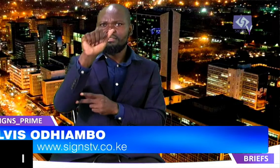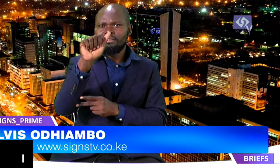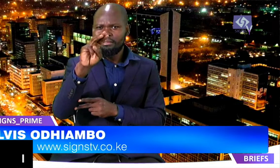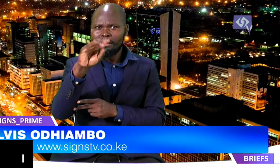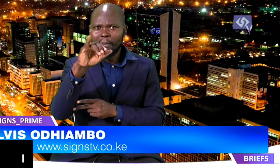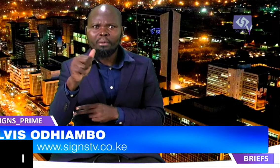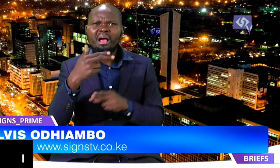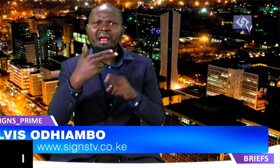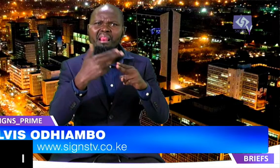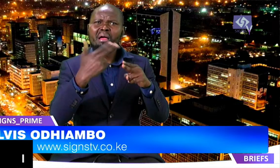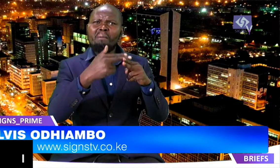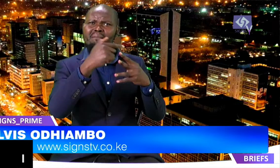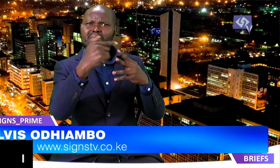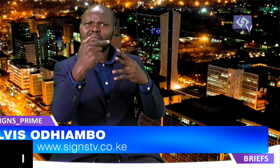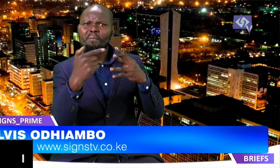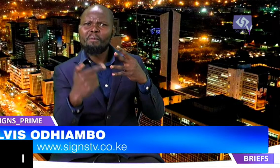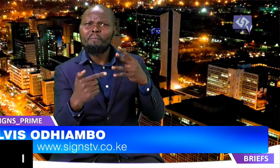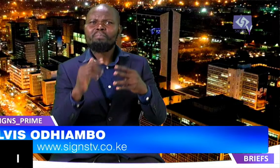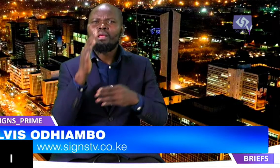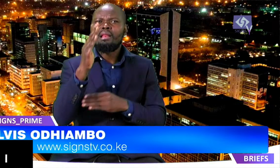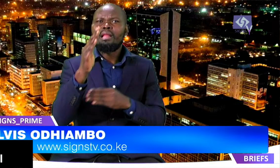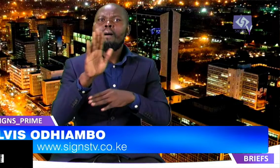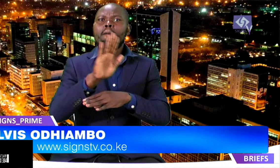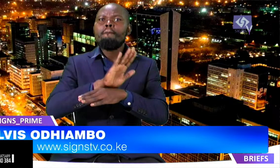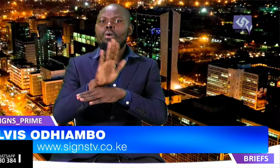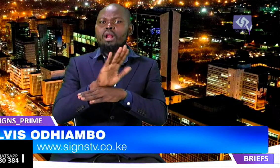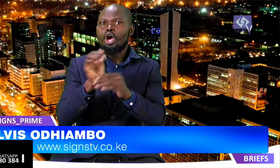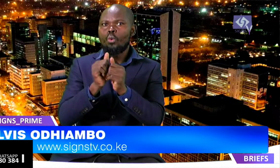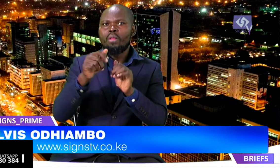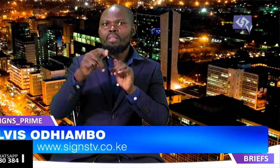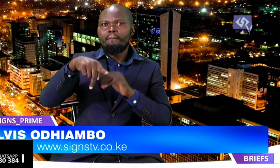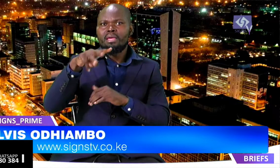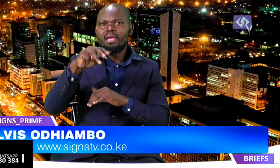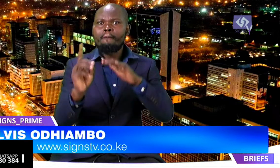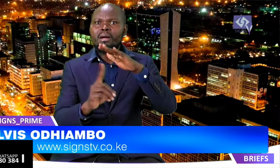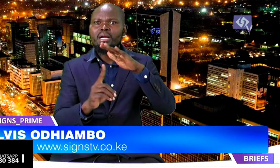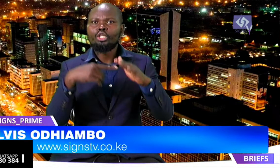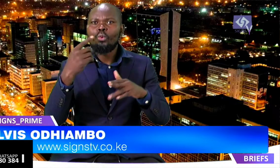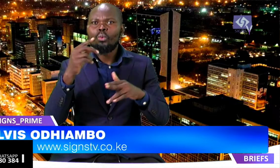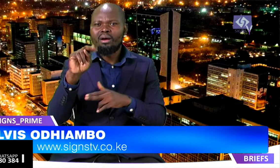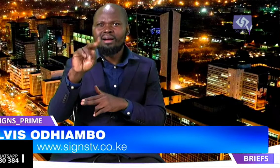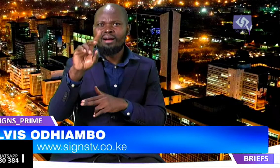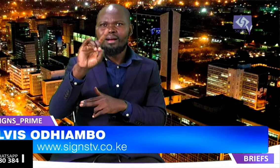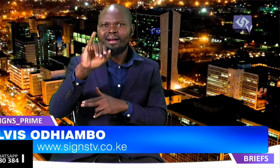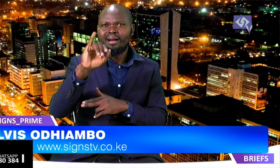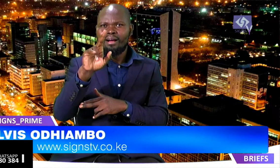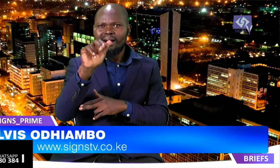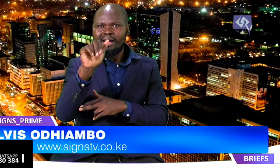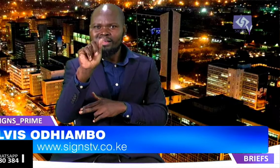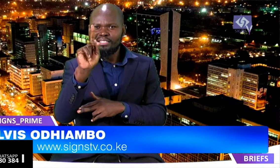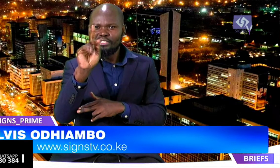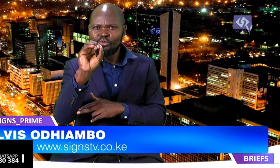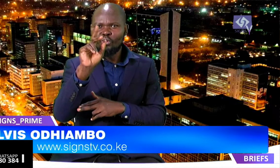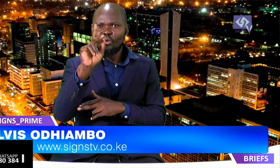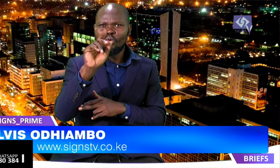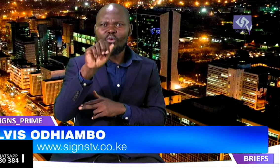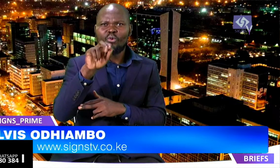United Republic of Tanzania and Dr. Hissem Mwinyi of Zanzibar, along with Burundi Prime Minister